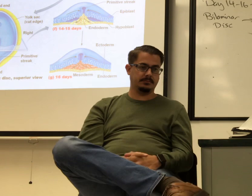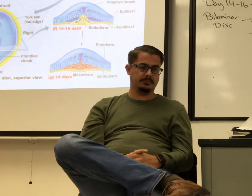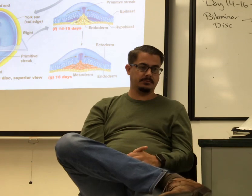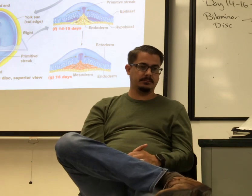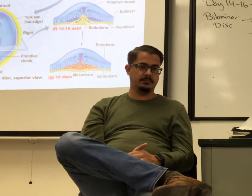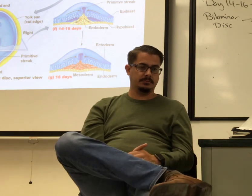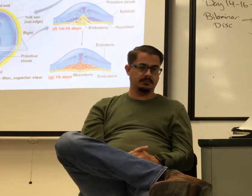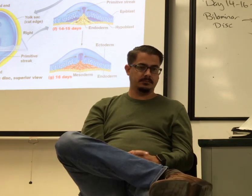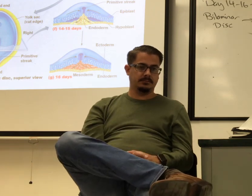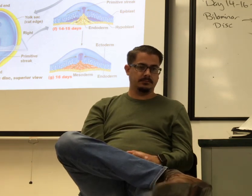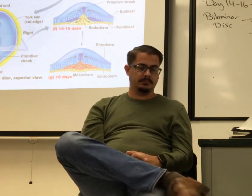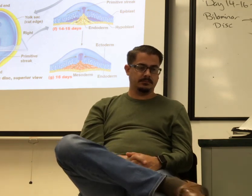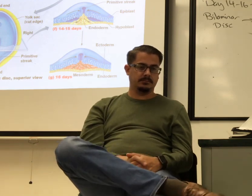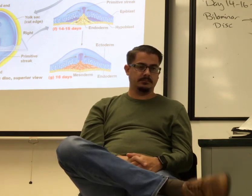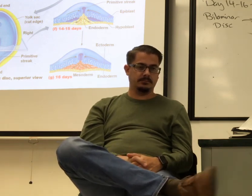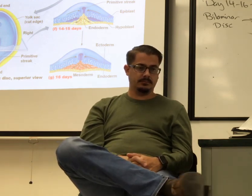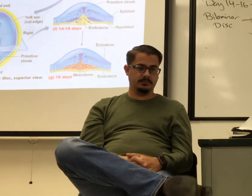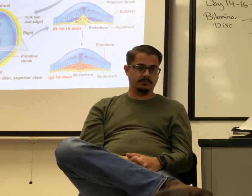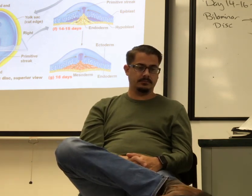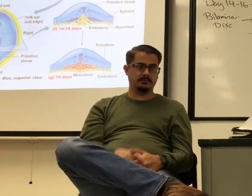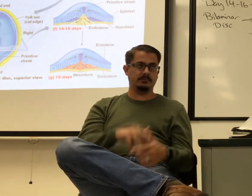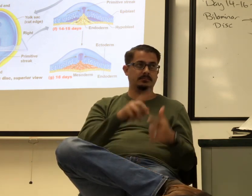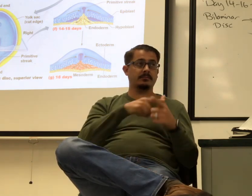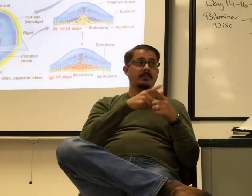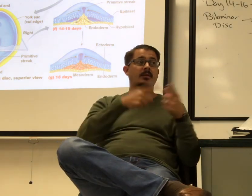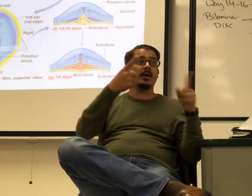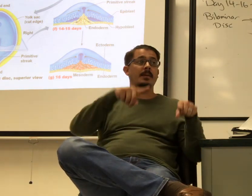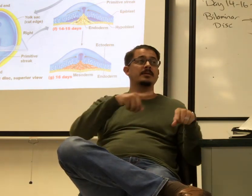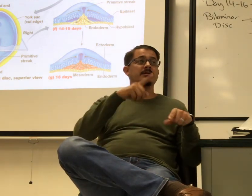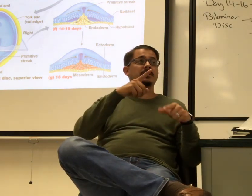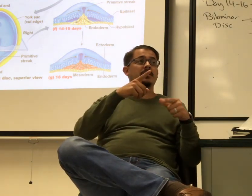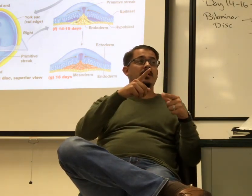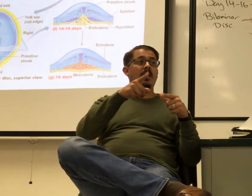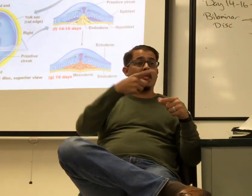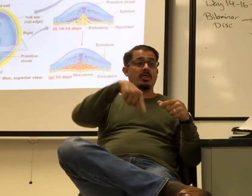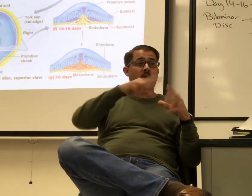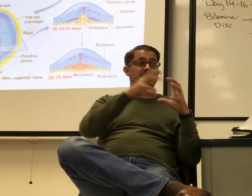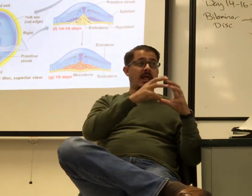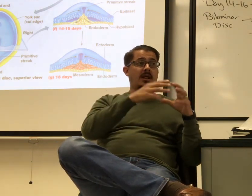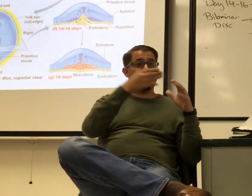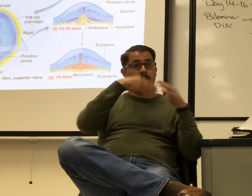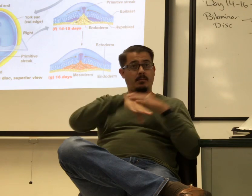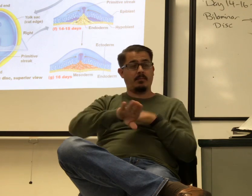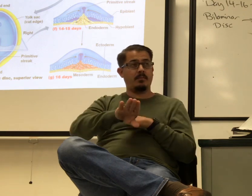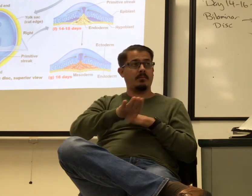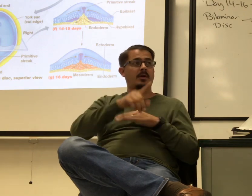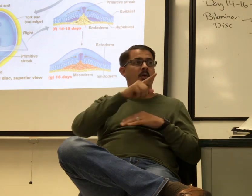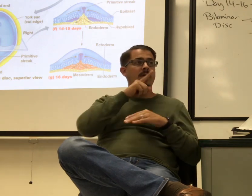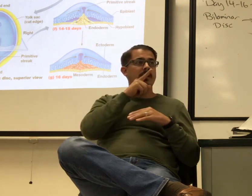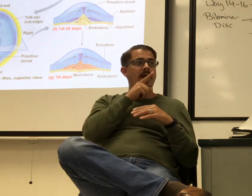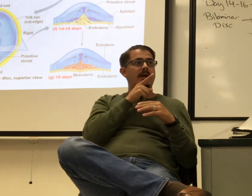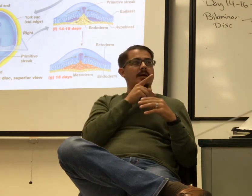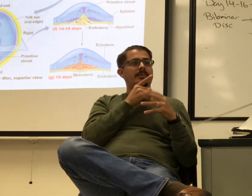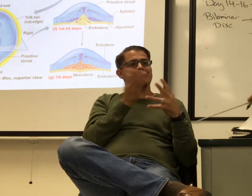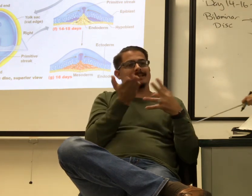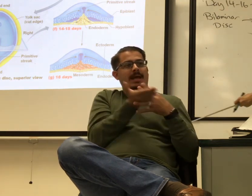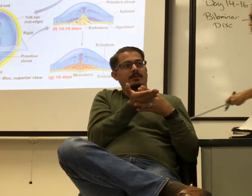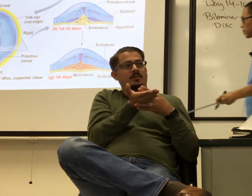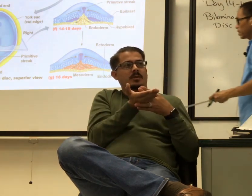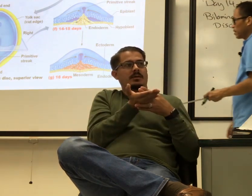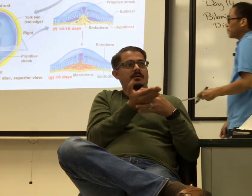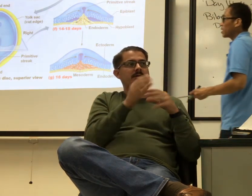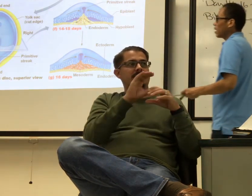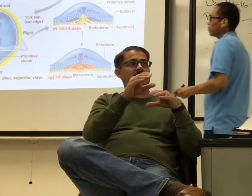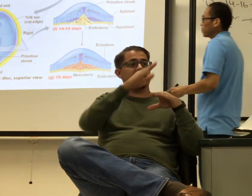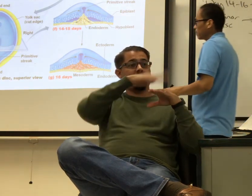Now, what happens is those invading cells, they get sandwiched between cells top and